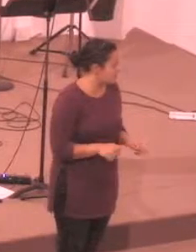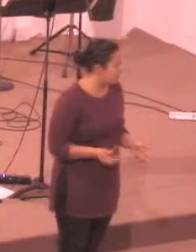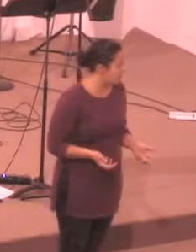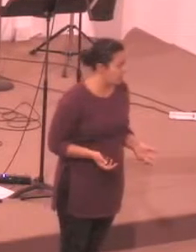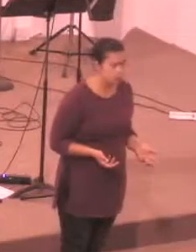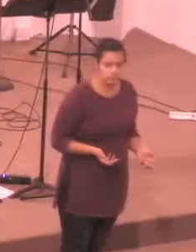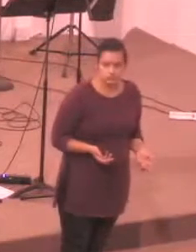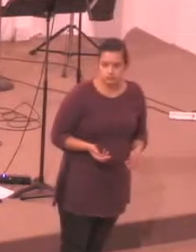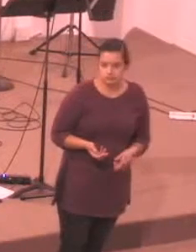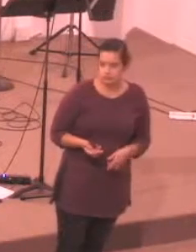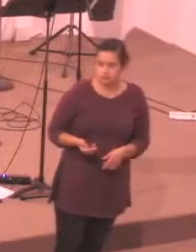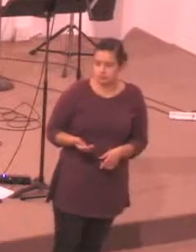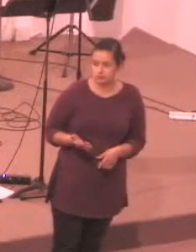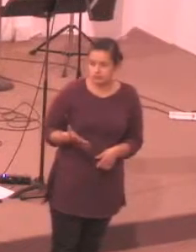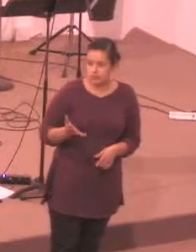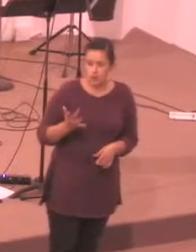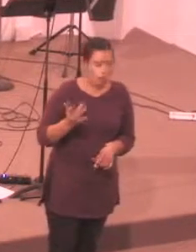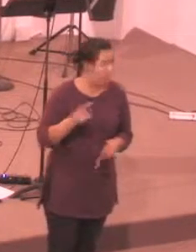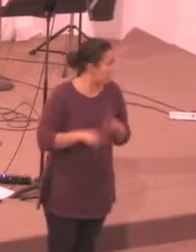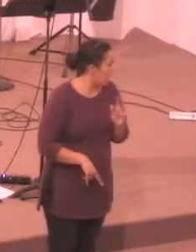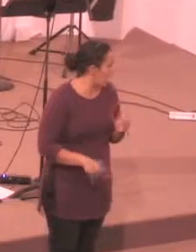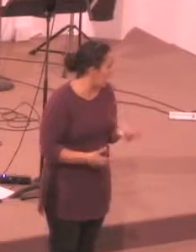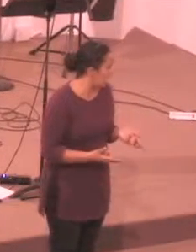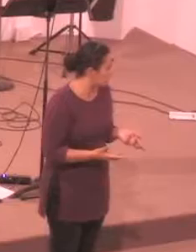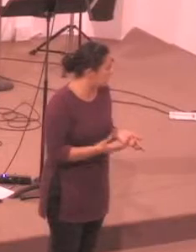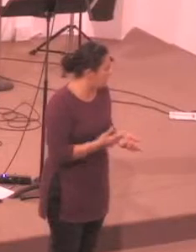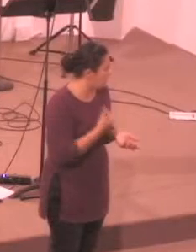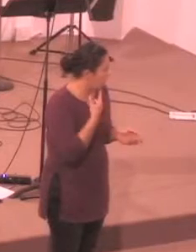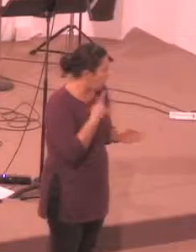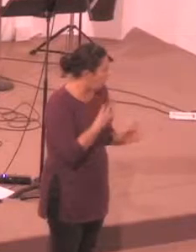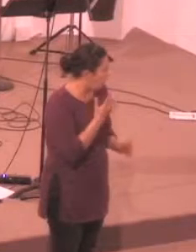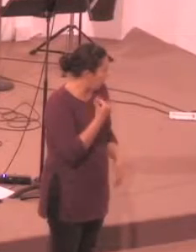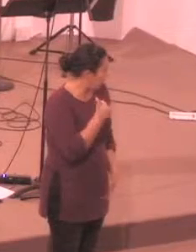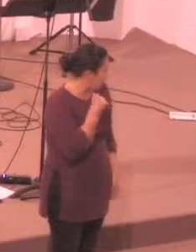Why can't it? That's a good thing right there. Why can't it work?